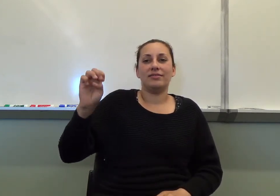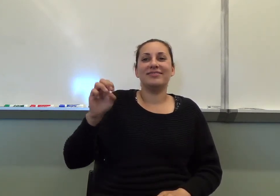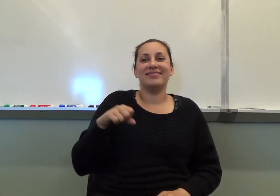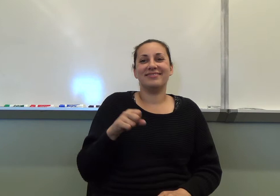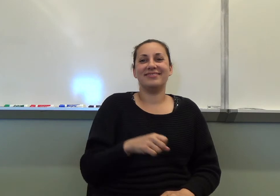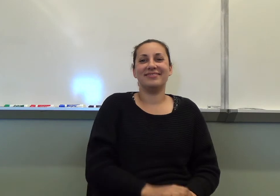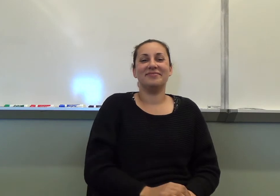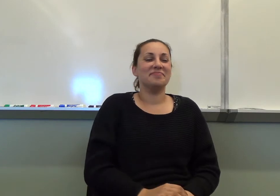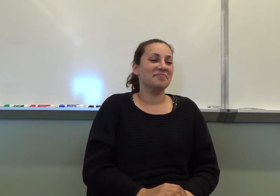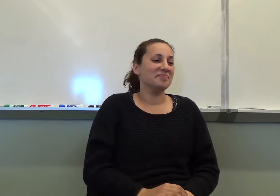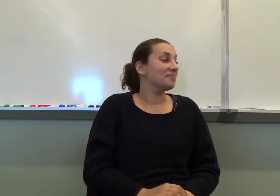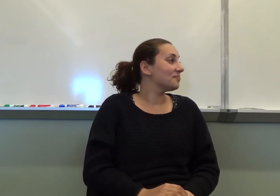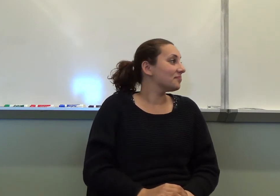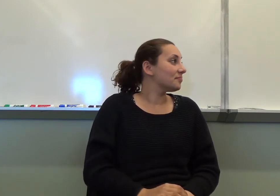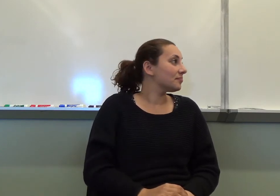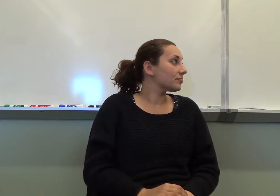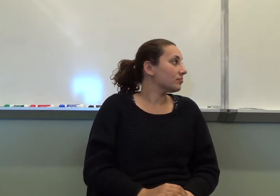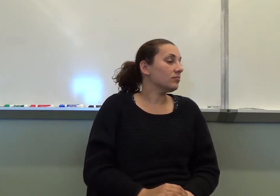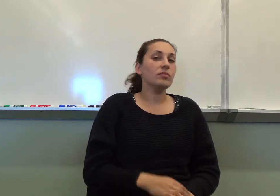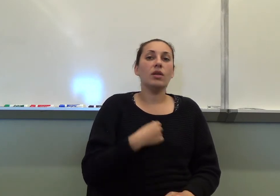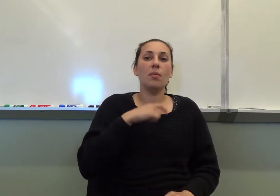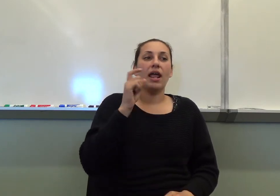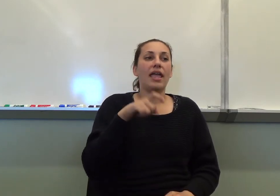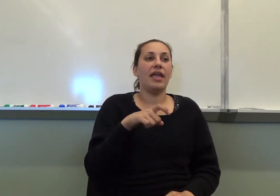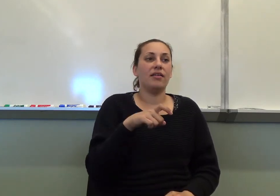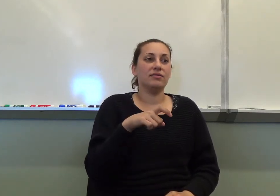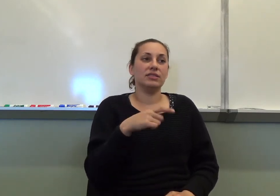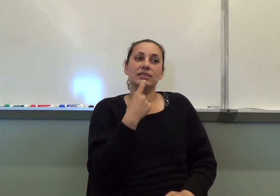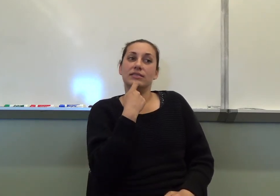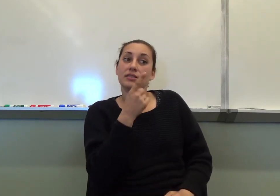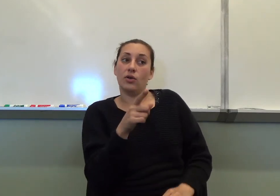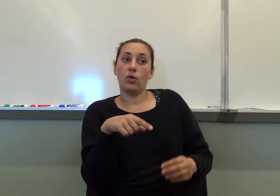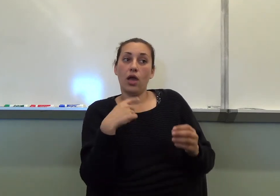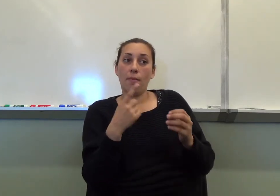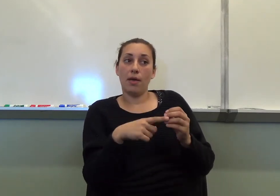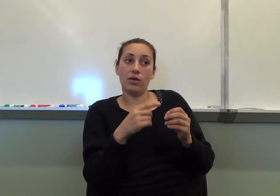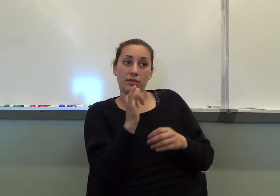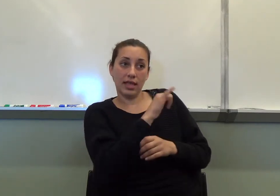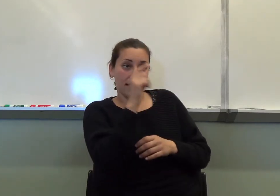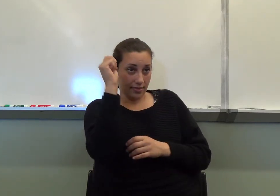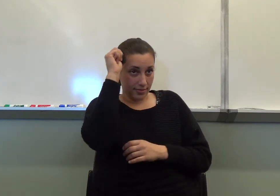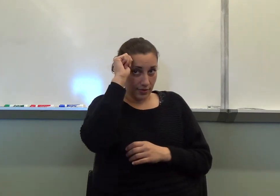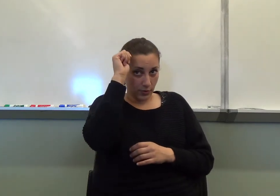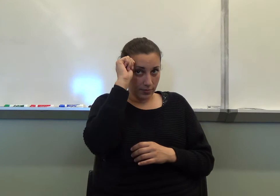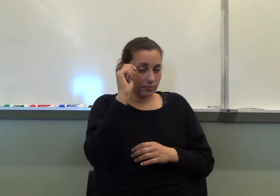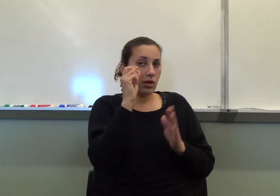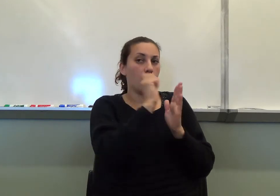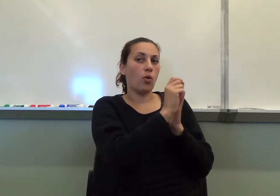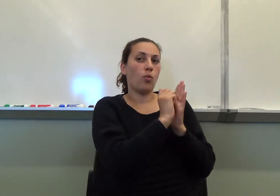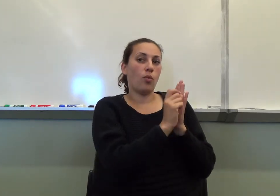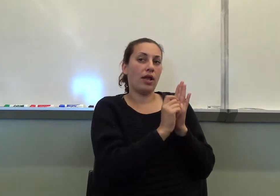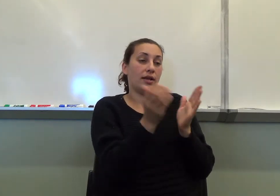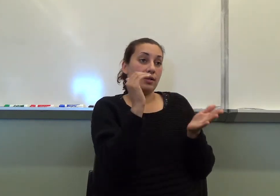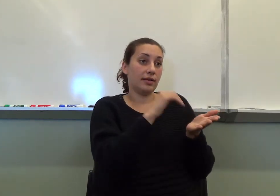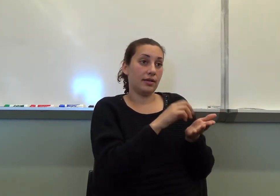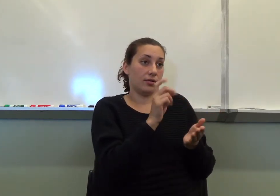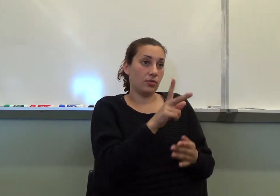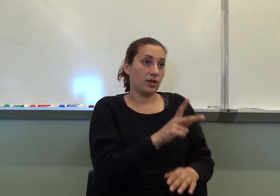By the way, I have to give you a little update to the Pythagorean theorem. Let's write it down again because it's considered one of the most sacred things